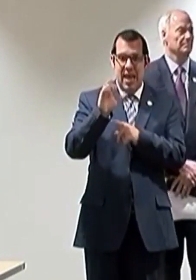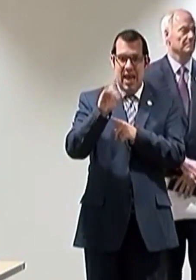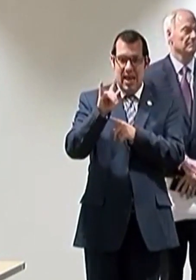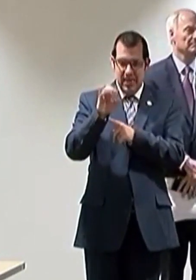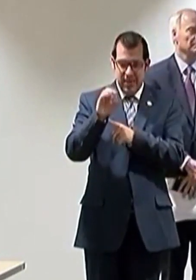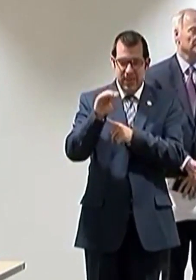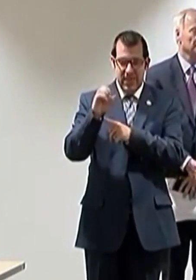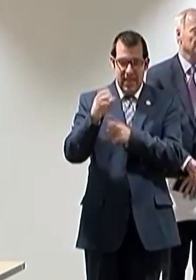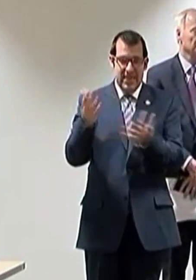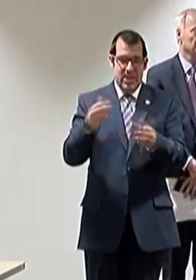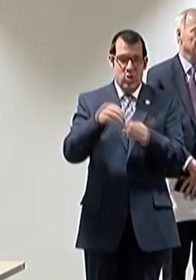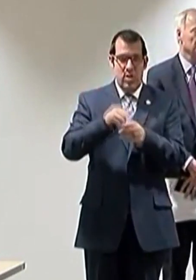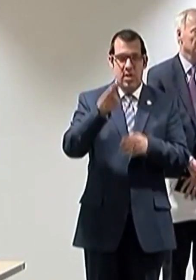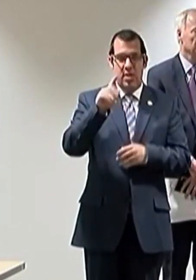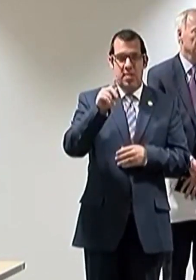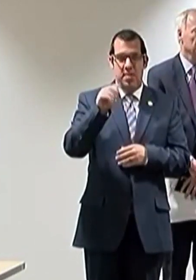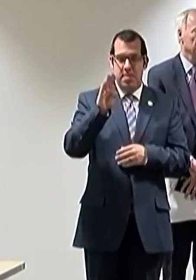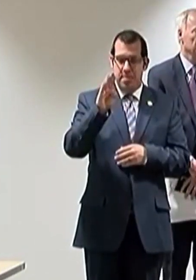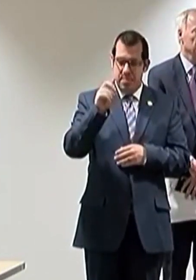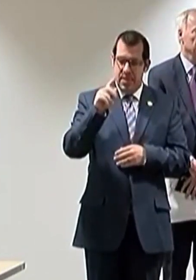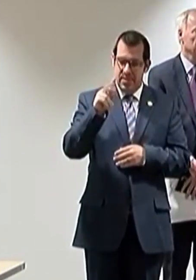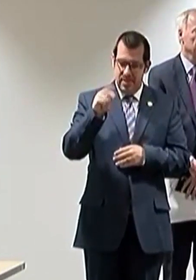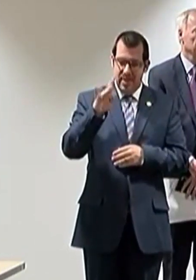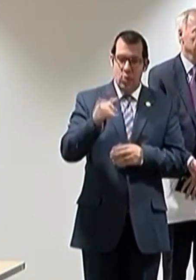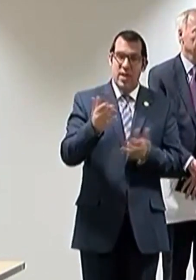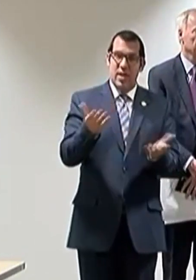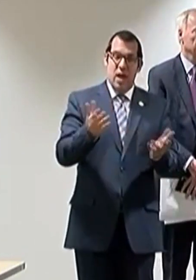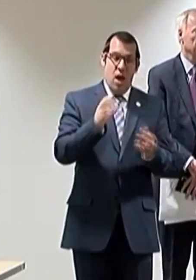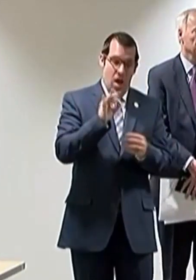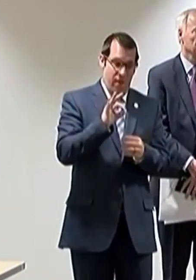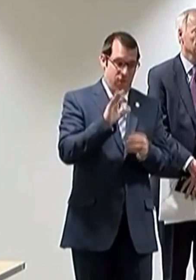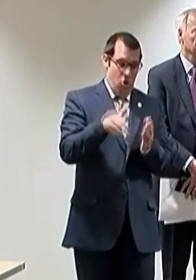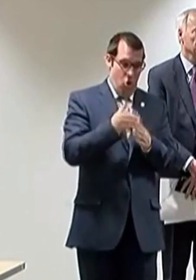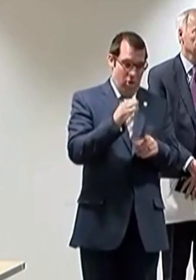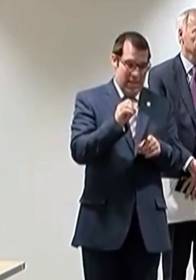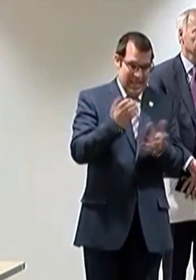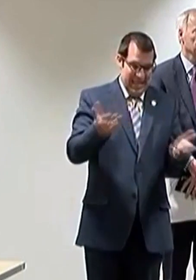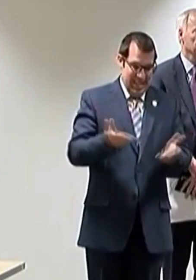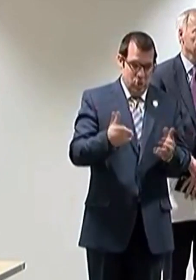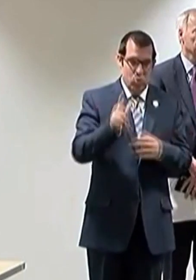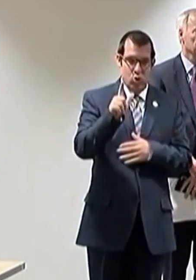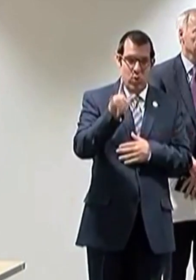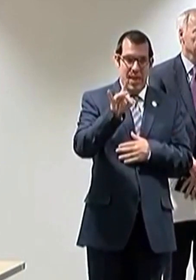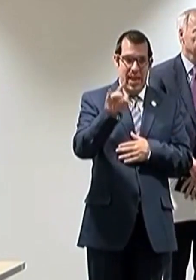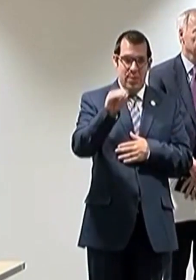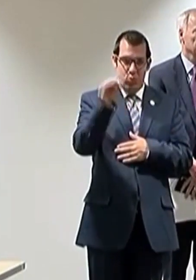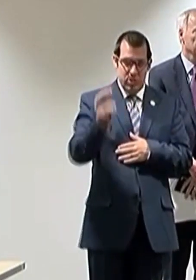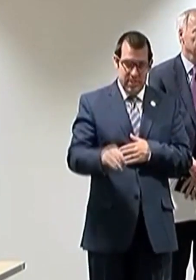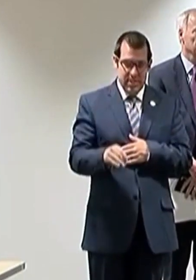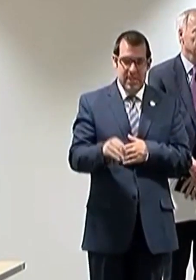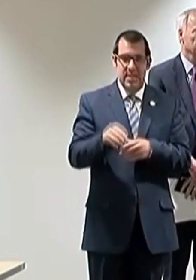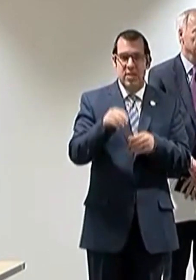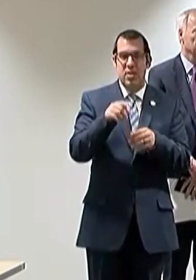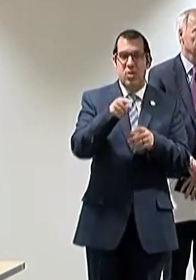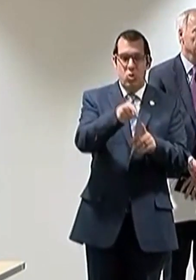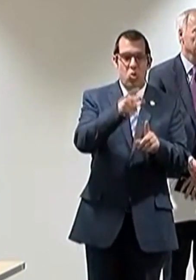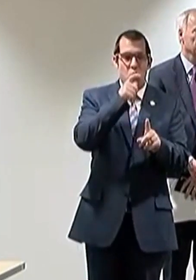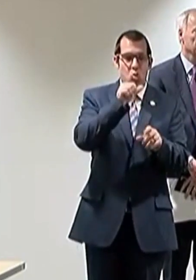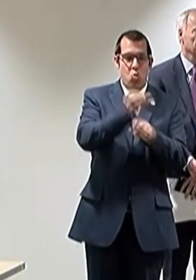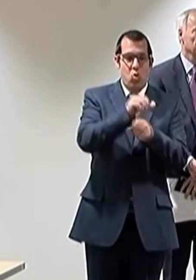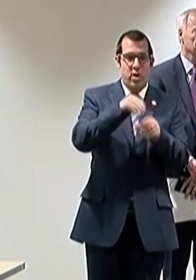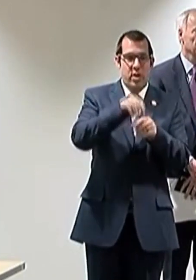County. Of our cases here in Benton County, 28% of them have been among poultry workers.